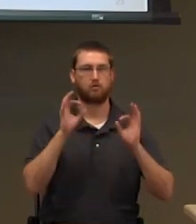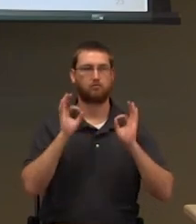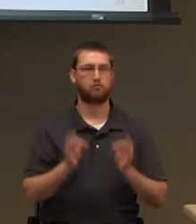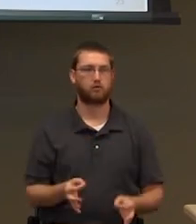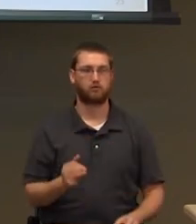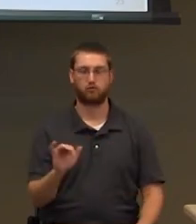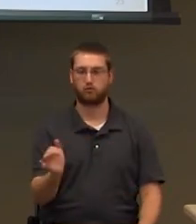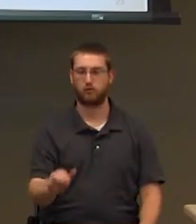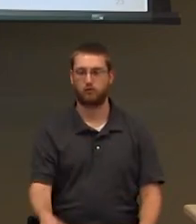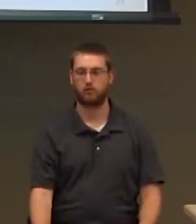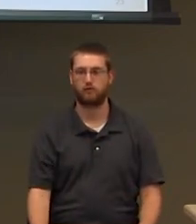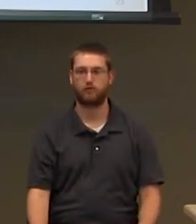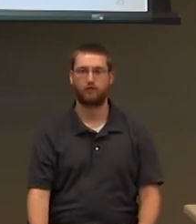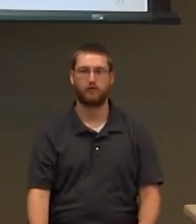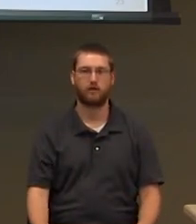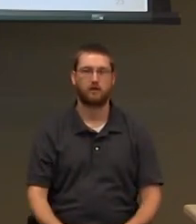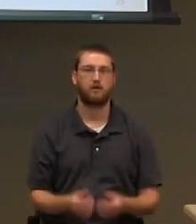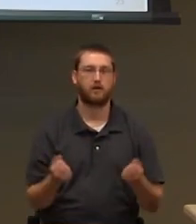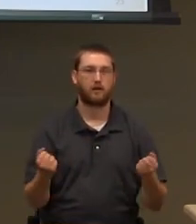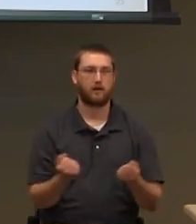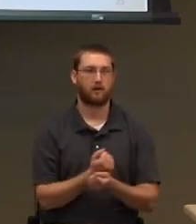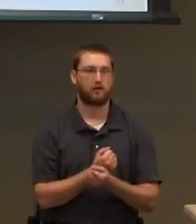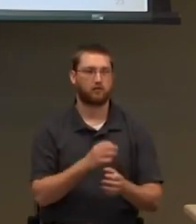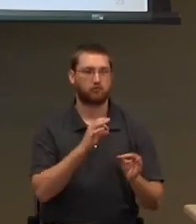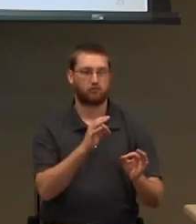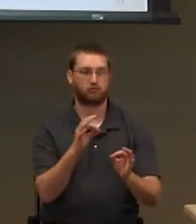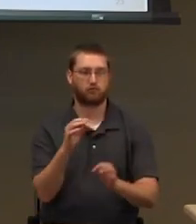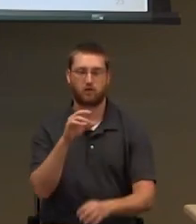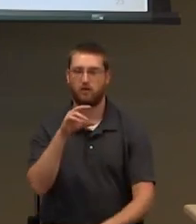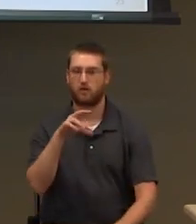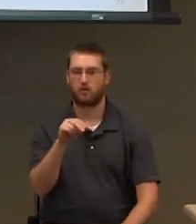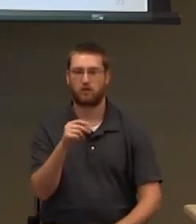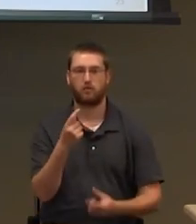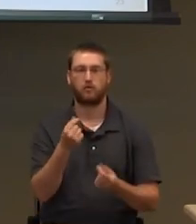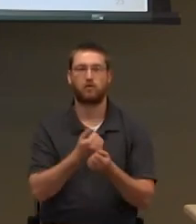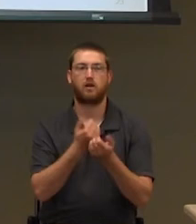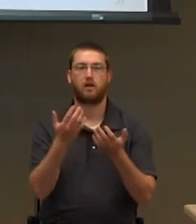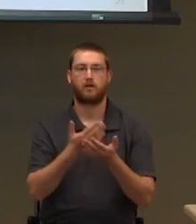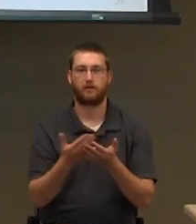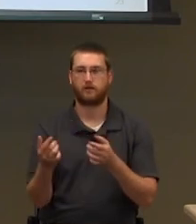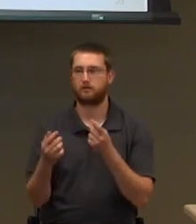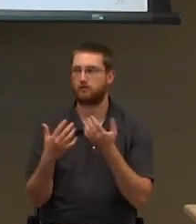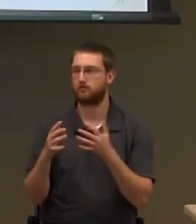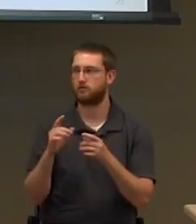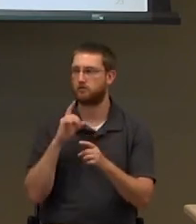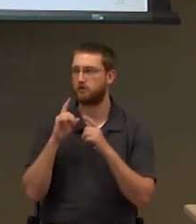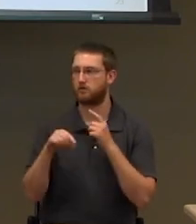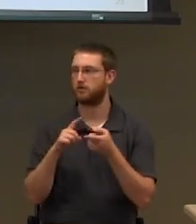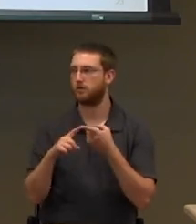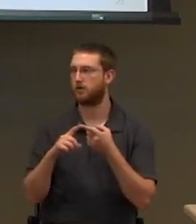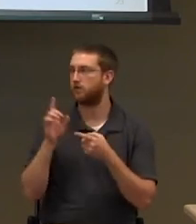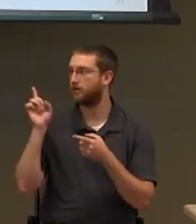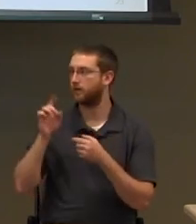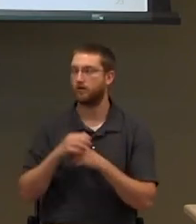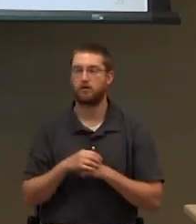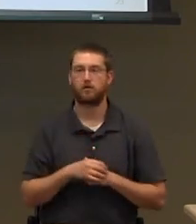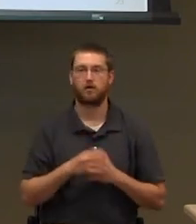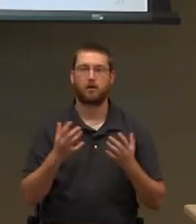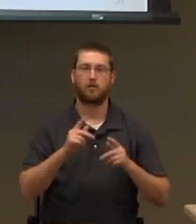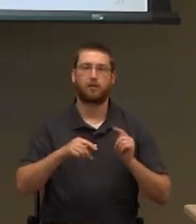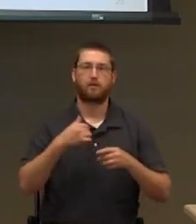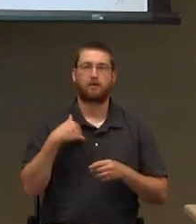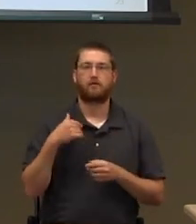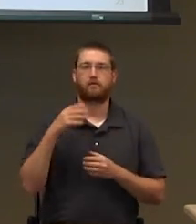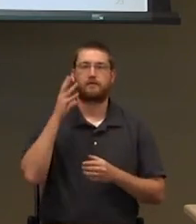so there's not everything, obviously, but we do a lot of the things that you talked about that are on there. And a lot of our people have that experience, and